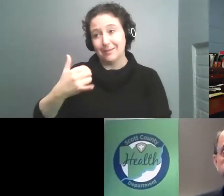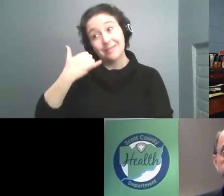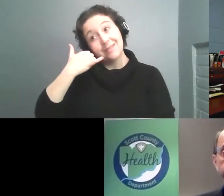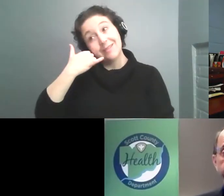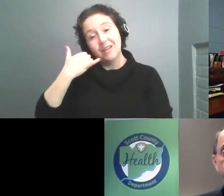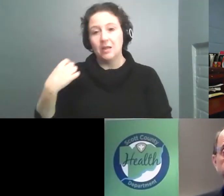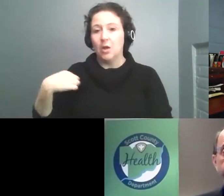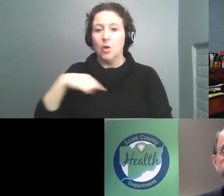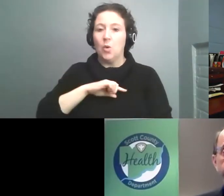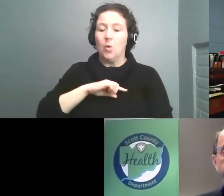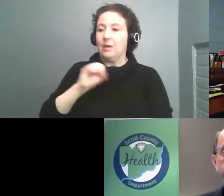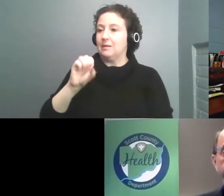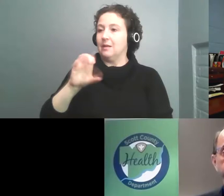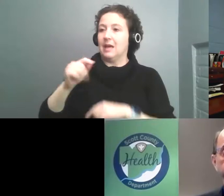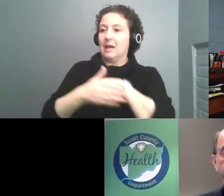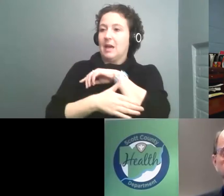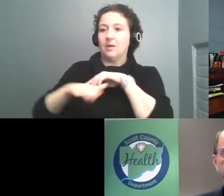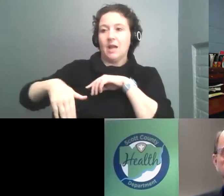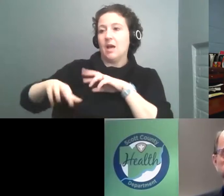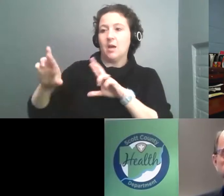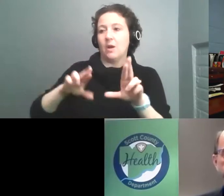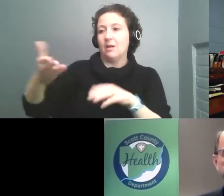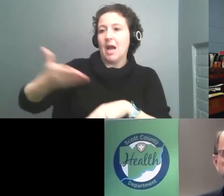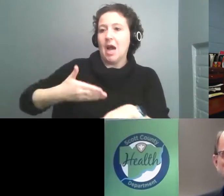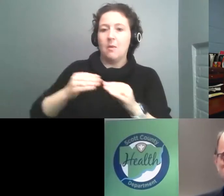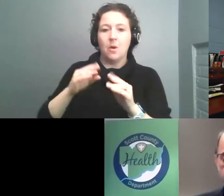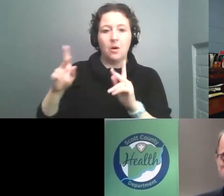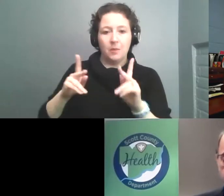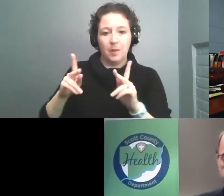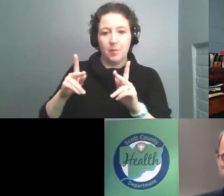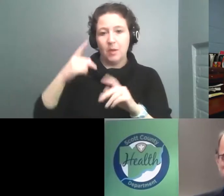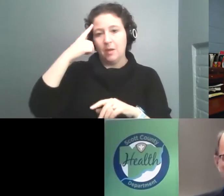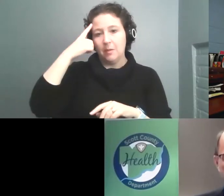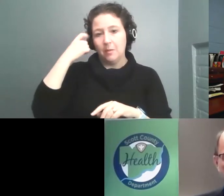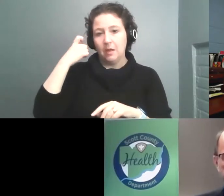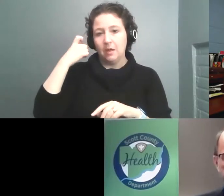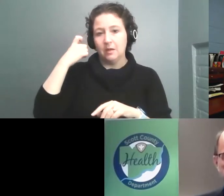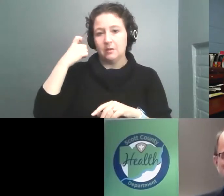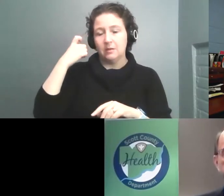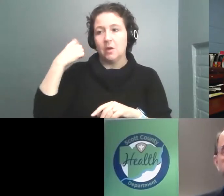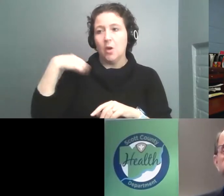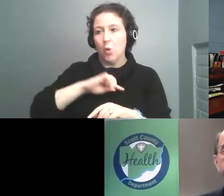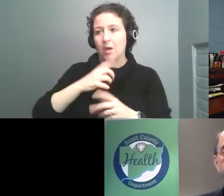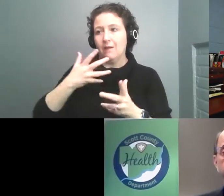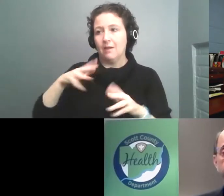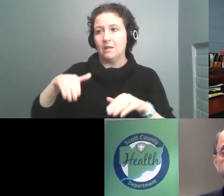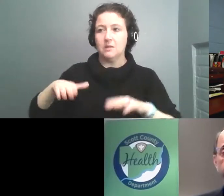are not looking to hire any more contact tracers because, as I noted during my part, we have